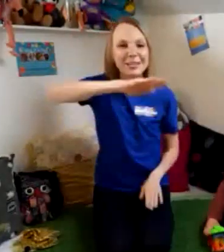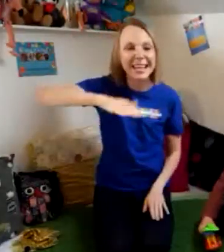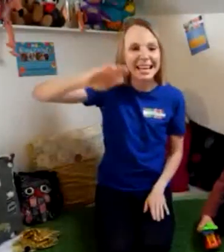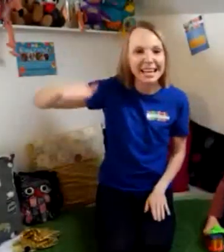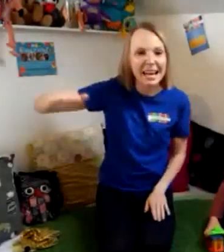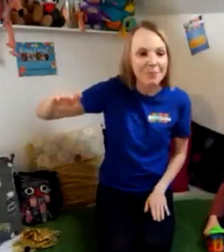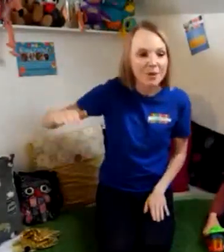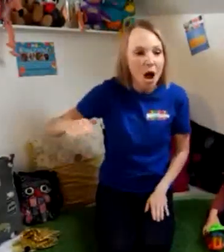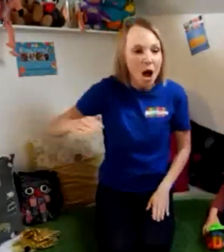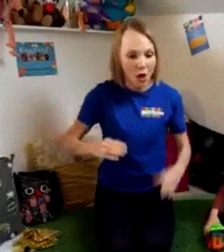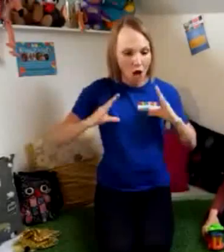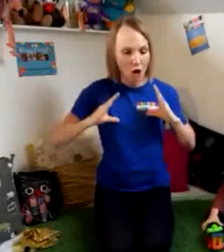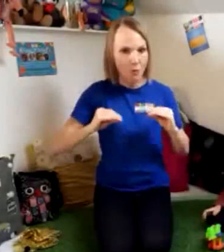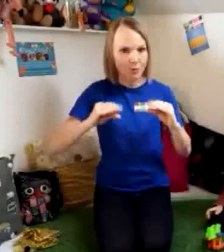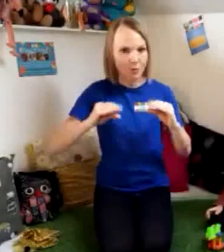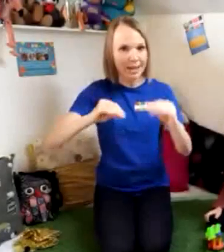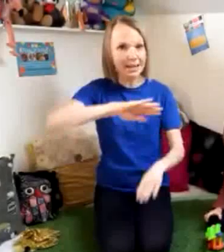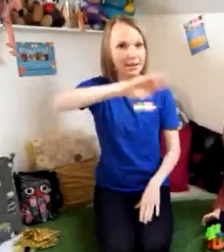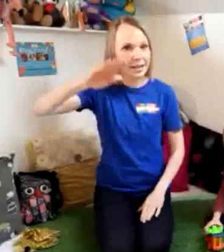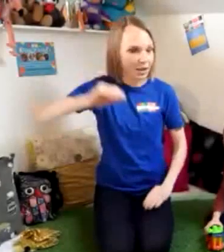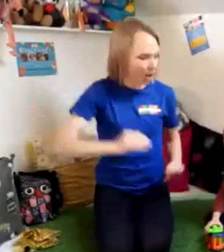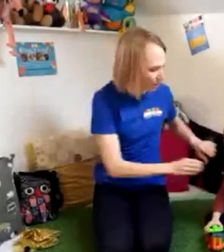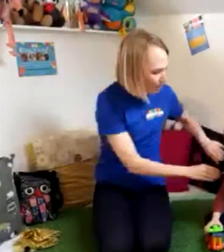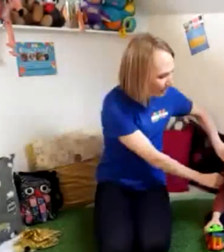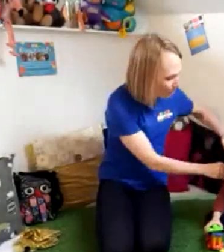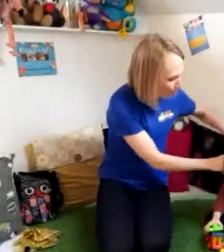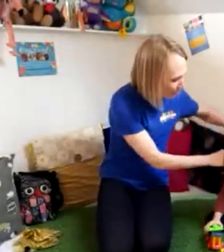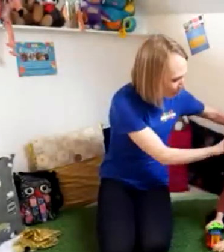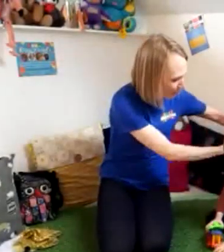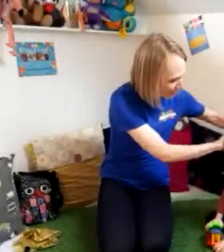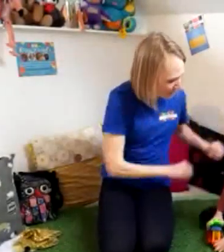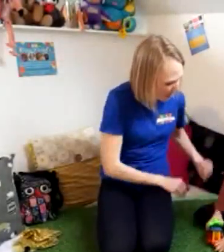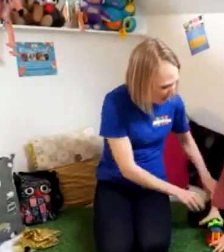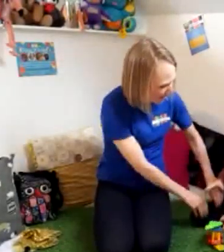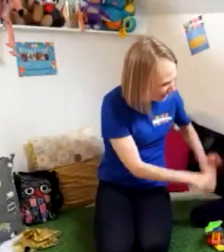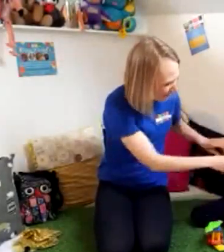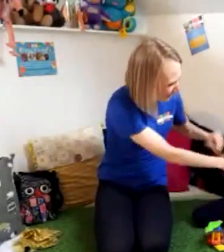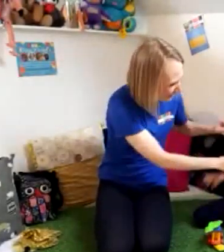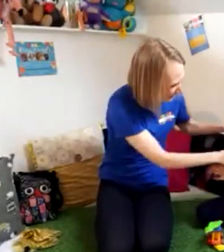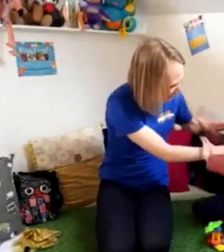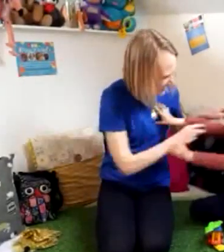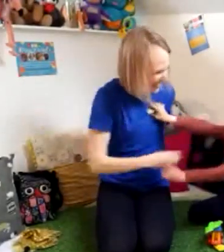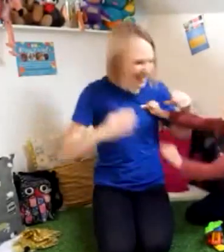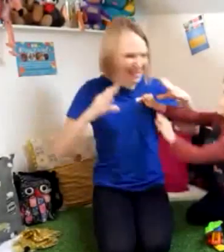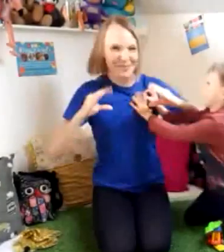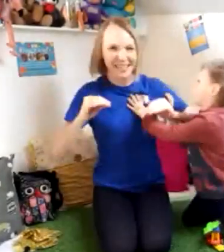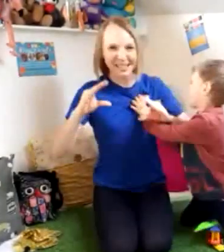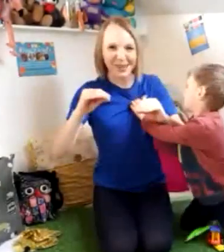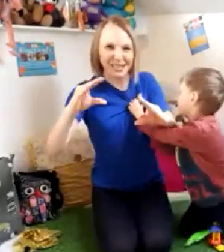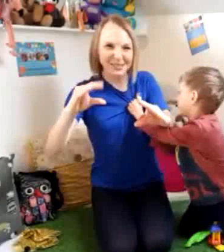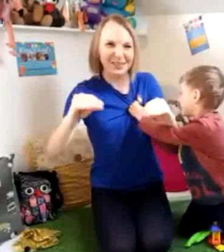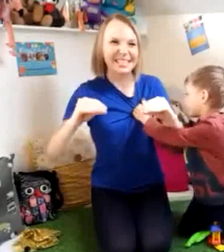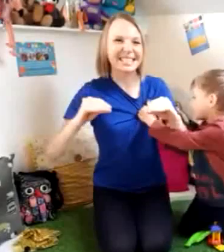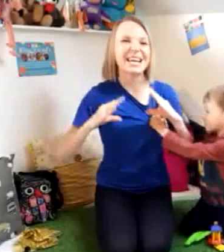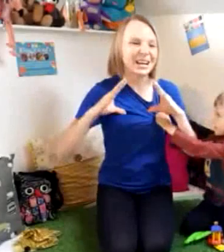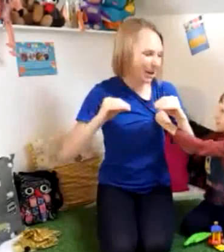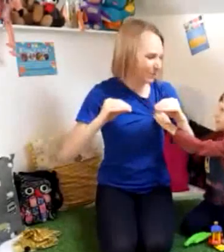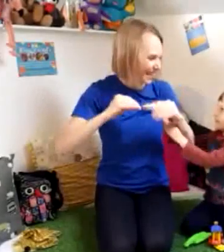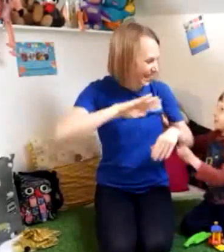sea. The lobster in the sea goes pinch, pinch, pinch, pinch, pinch, pinch, pinch, pinch, pinch. The lobster in the